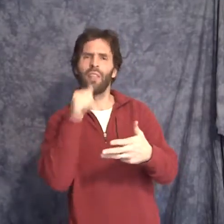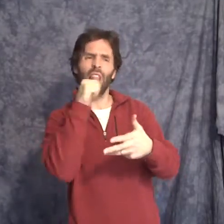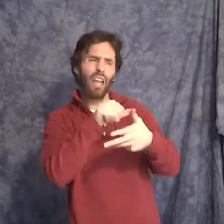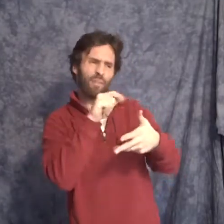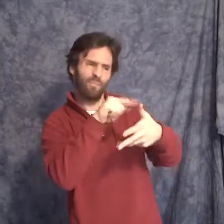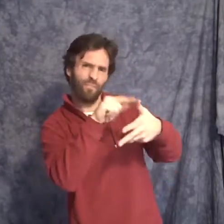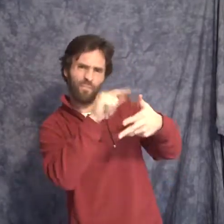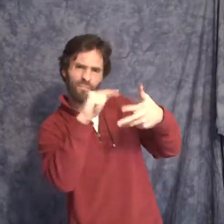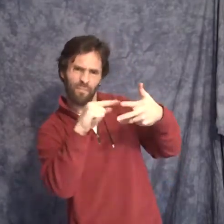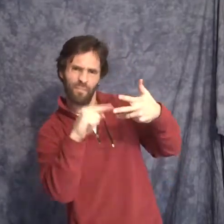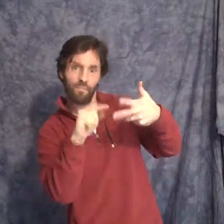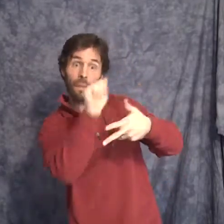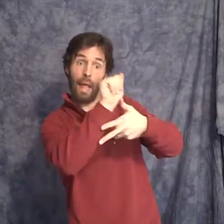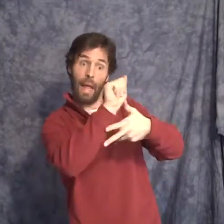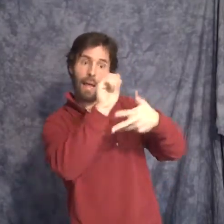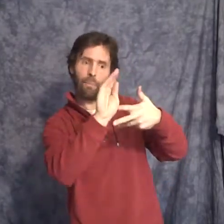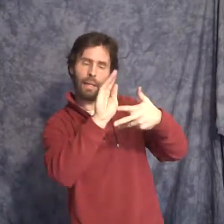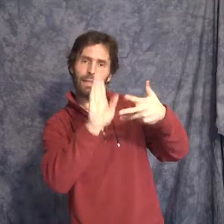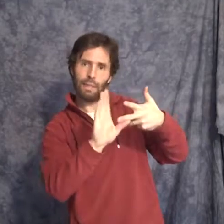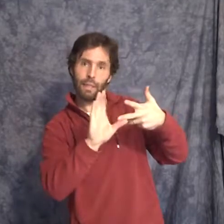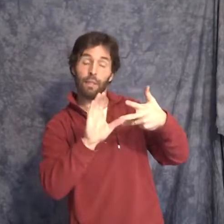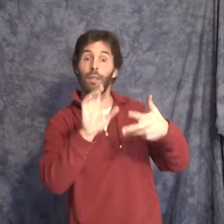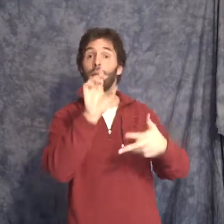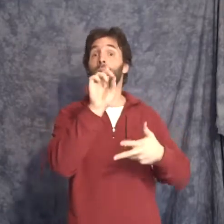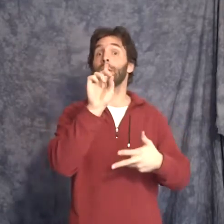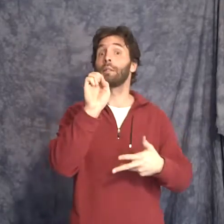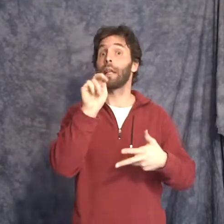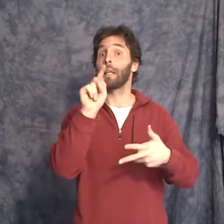C, dendrite, cell body, and axon.